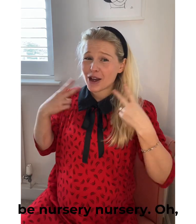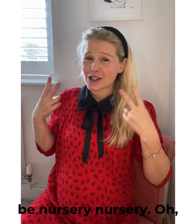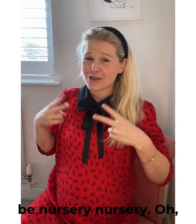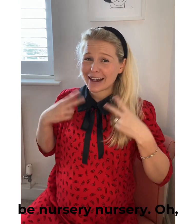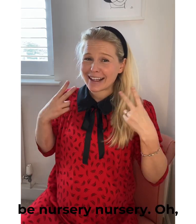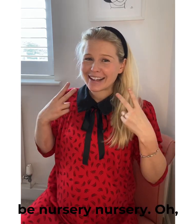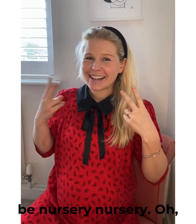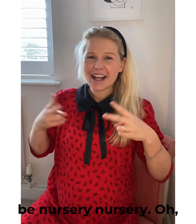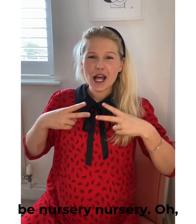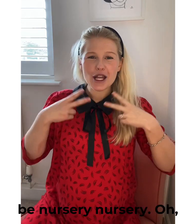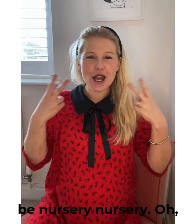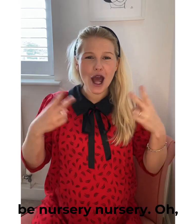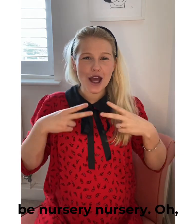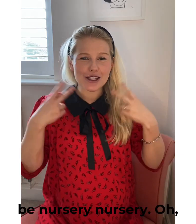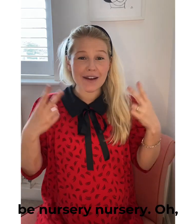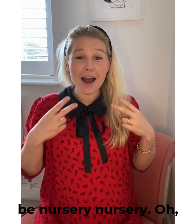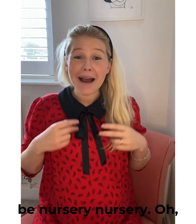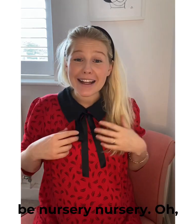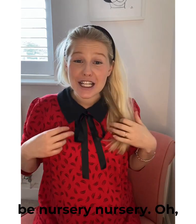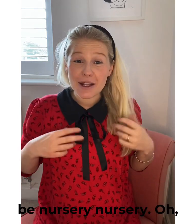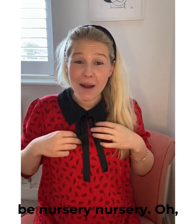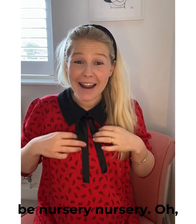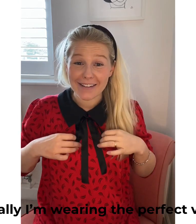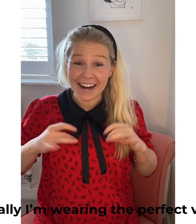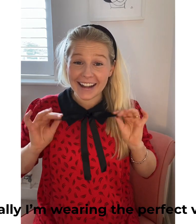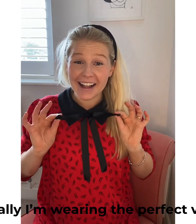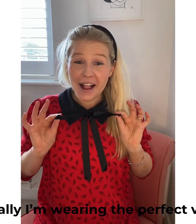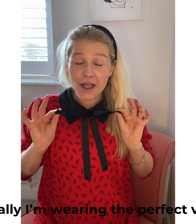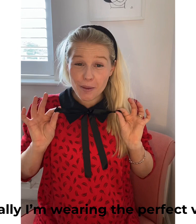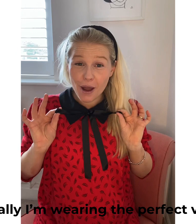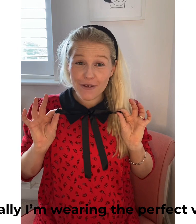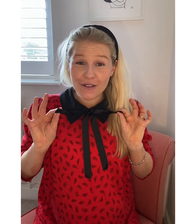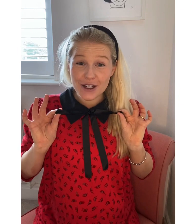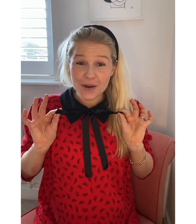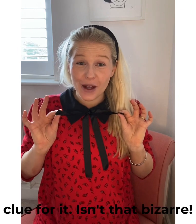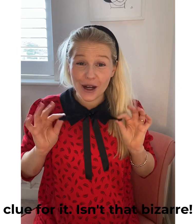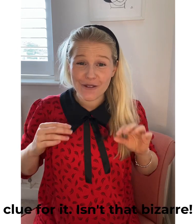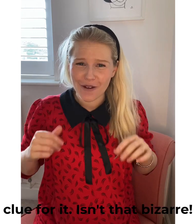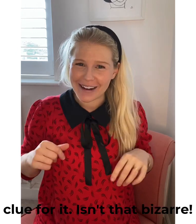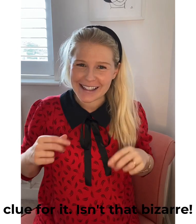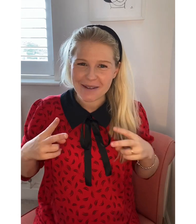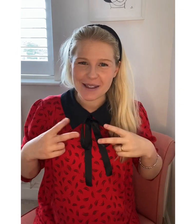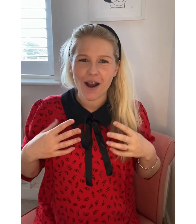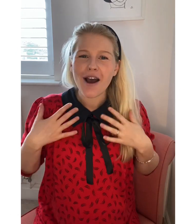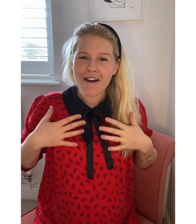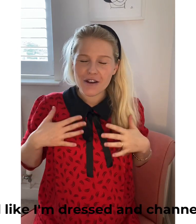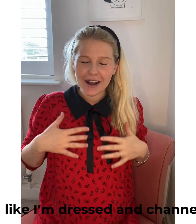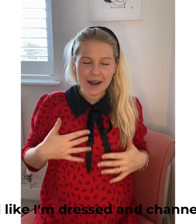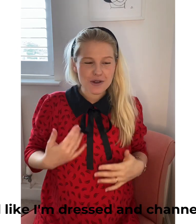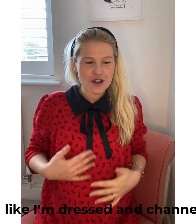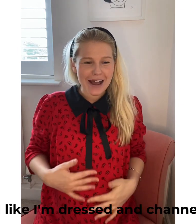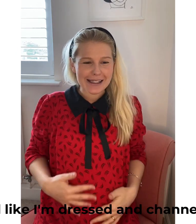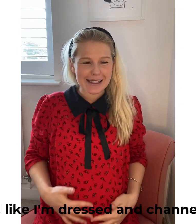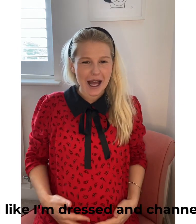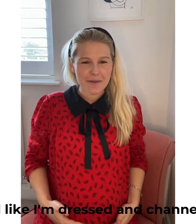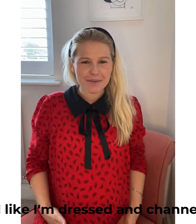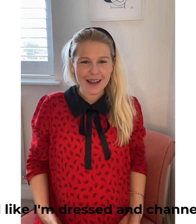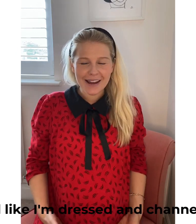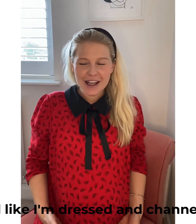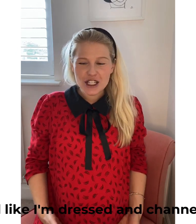nursery? Nursery. I'm actually wearing the perfect visual clue for it. Isn't that bizarre? I feel like I'm dressed